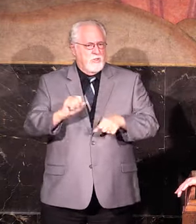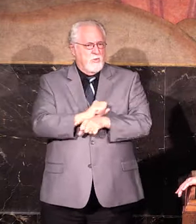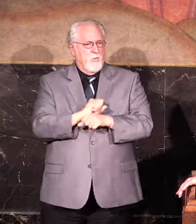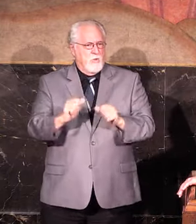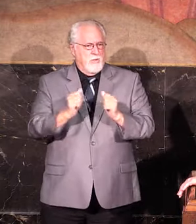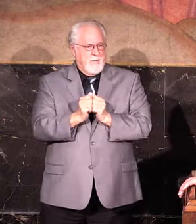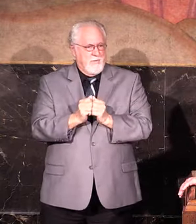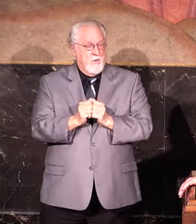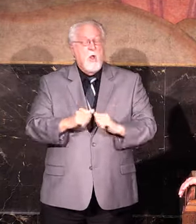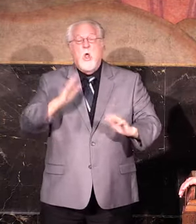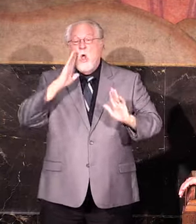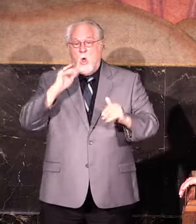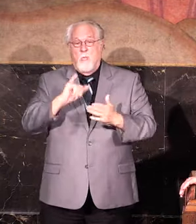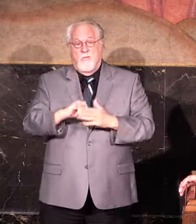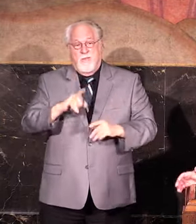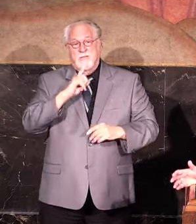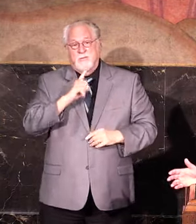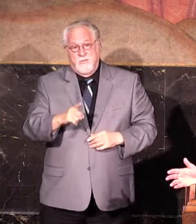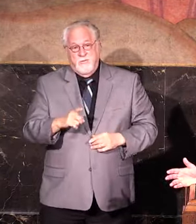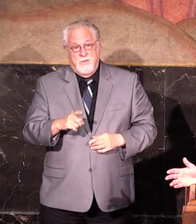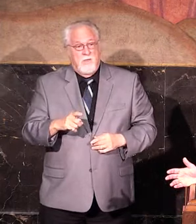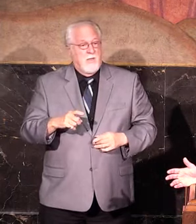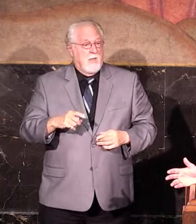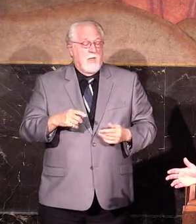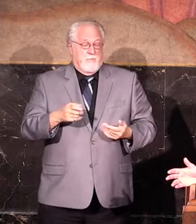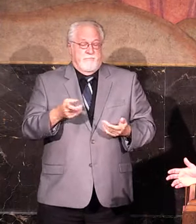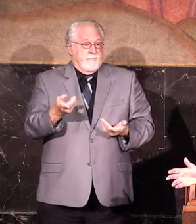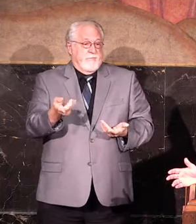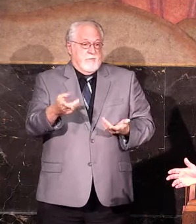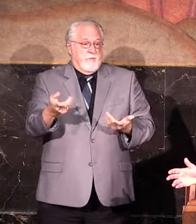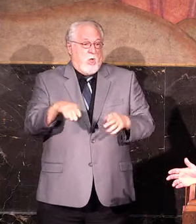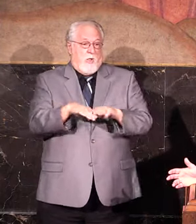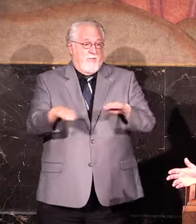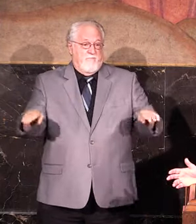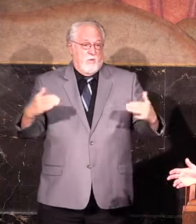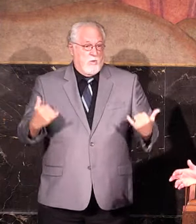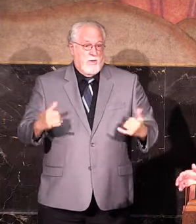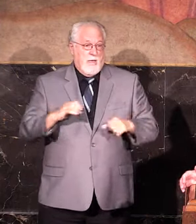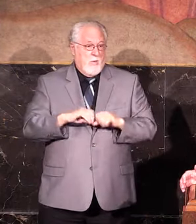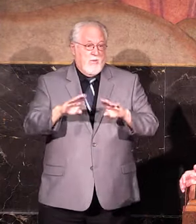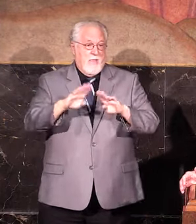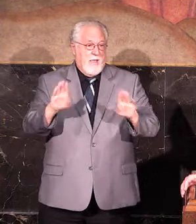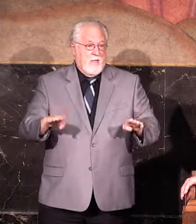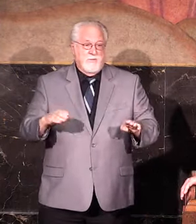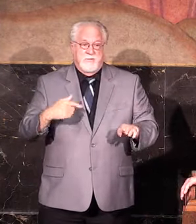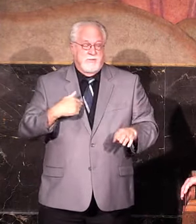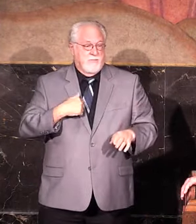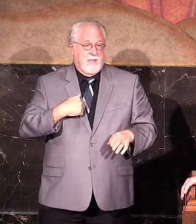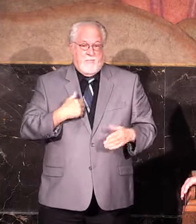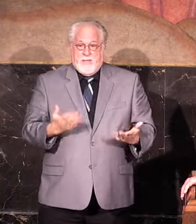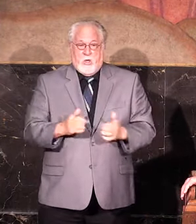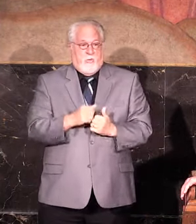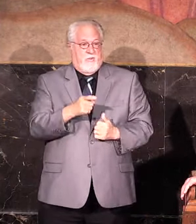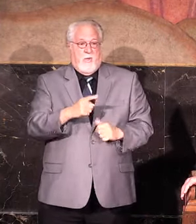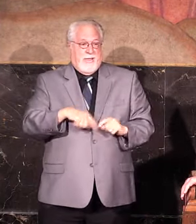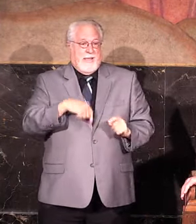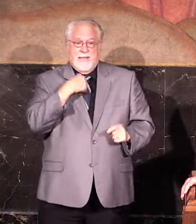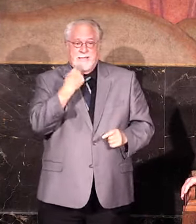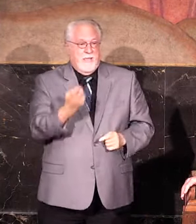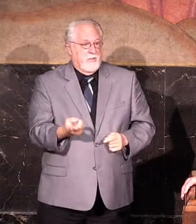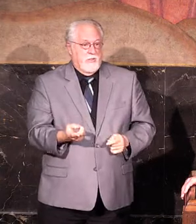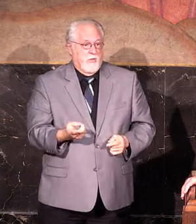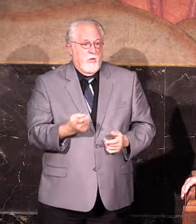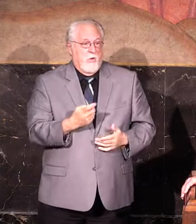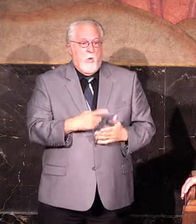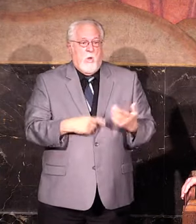I hope that will be the case. It's on the floor now in the House, and so I've been in here with you. I can't tell you what